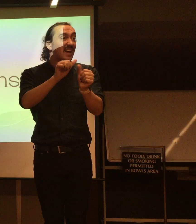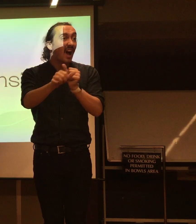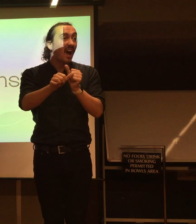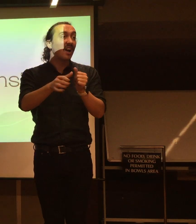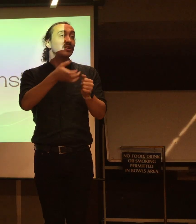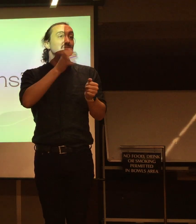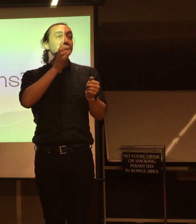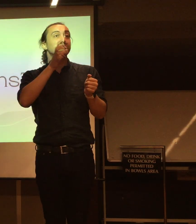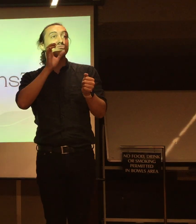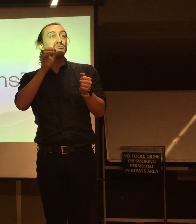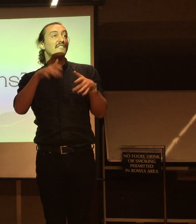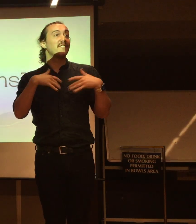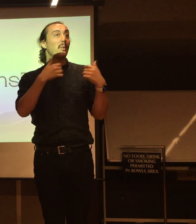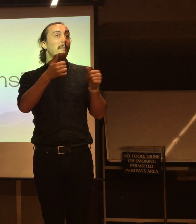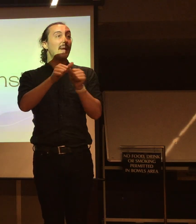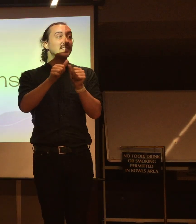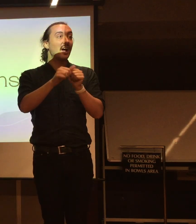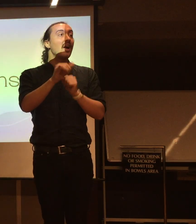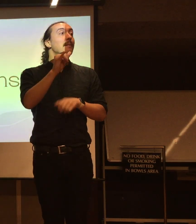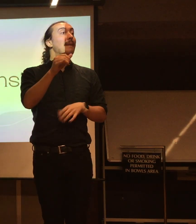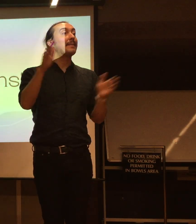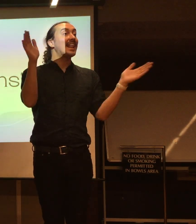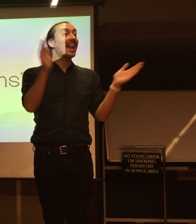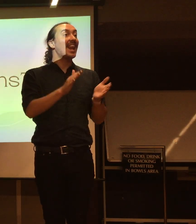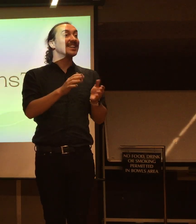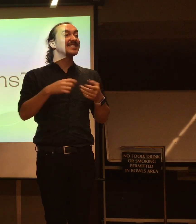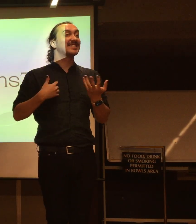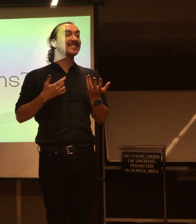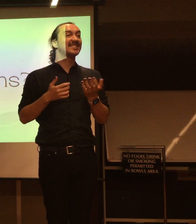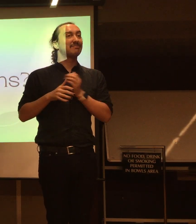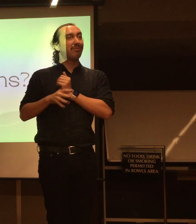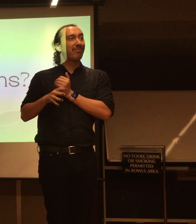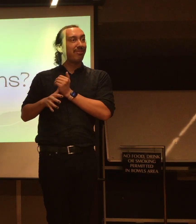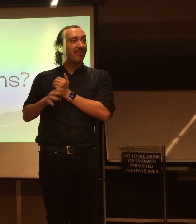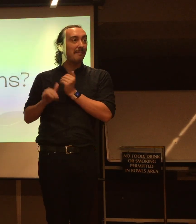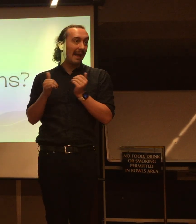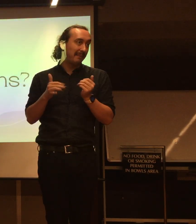any bowel symptoms,